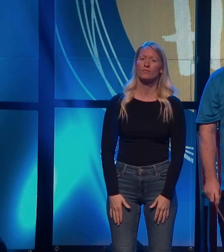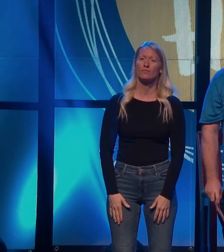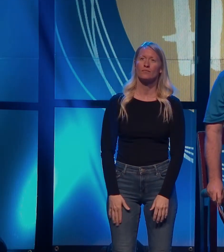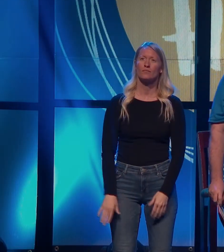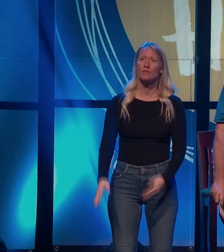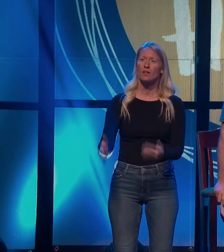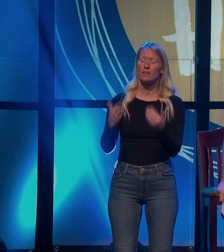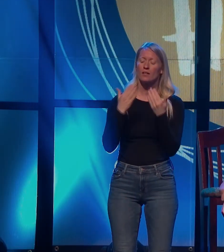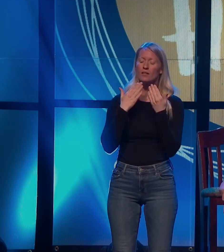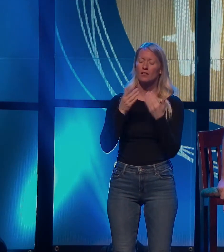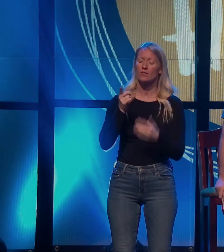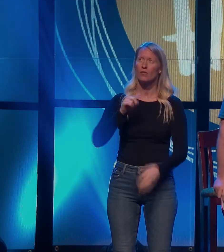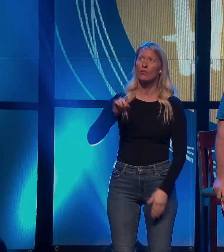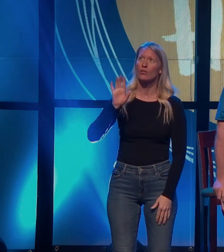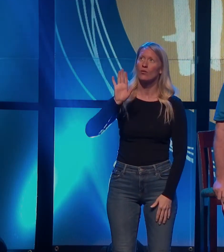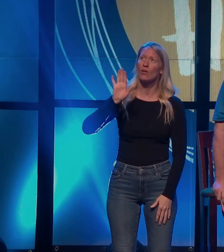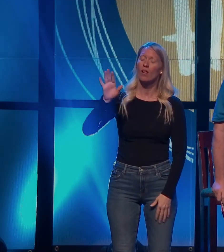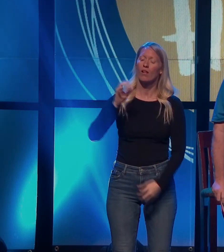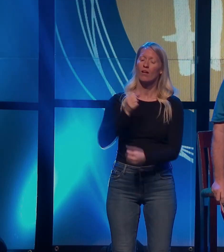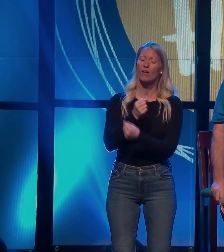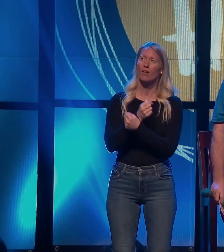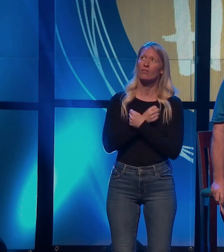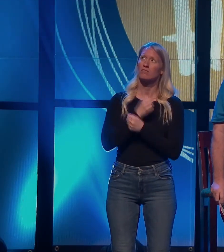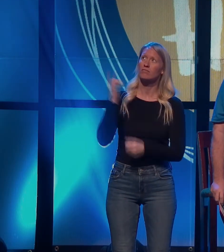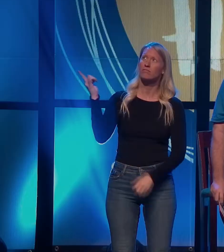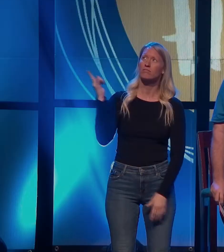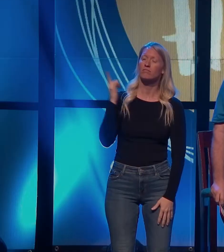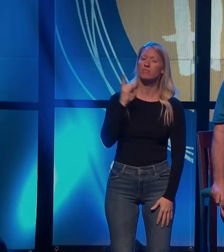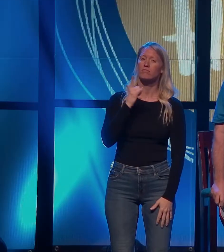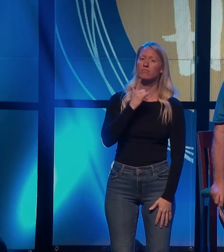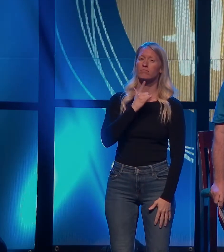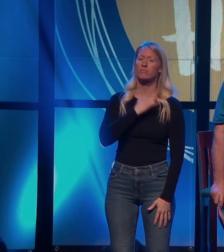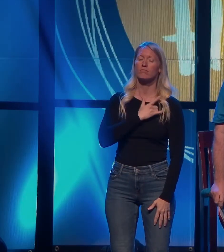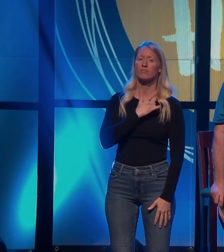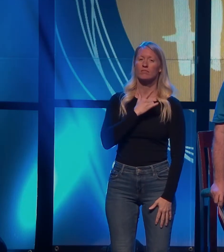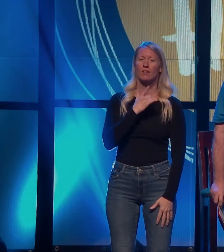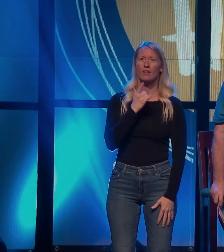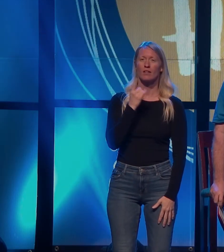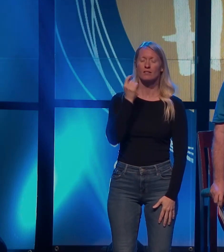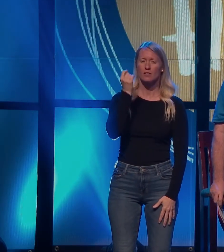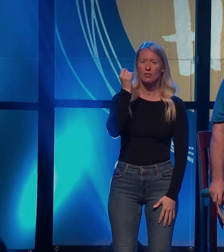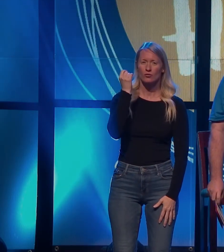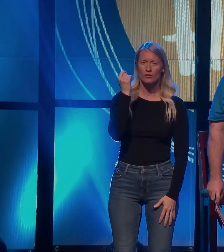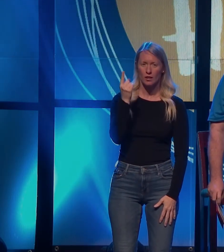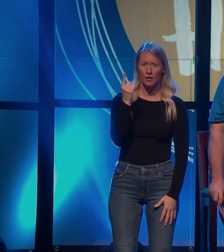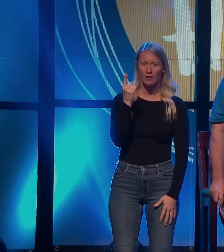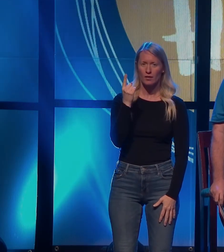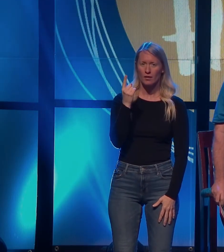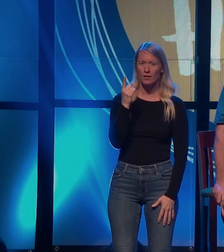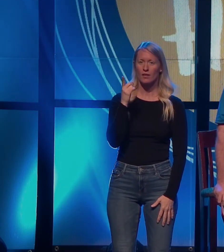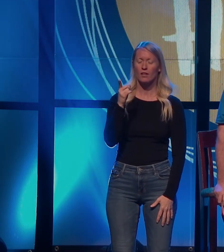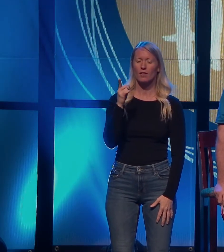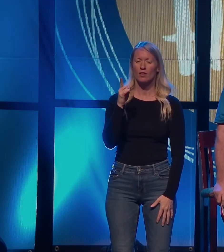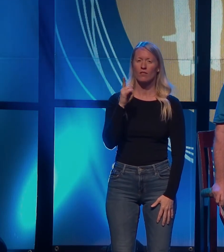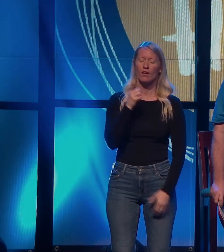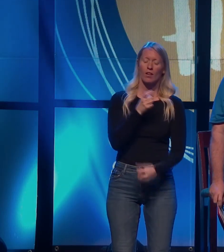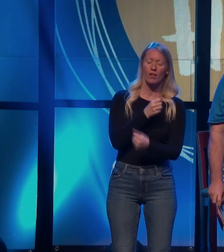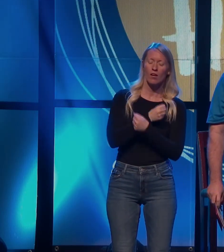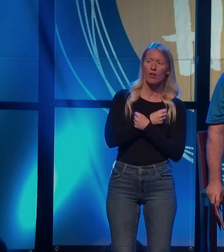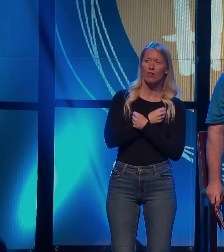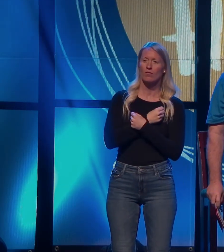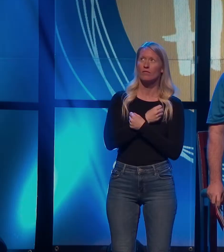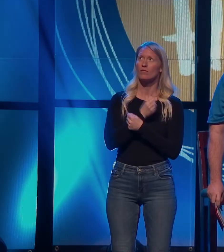Thank you for your love and for this understanding of love, to love you, to